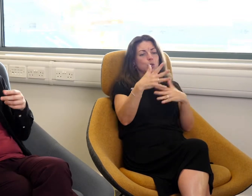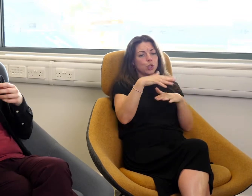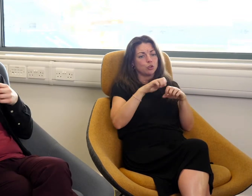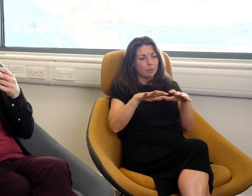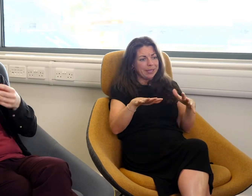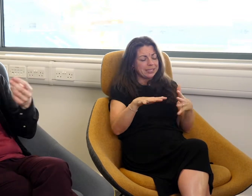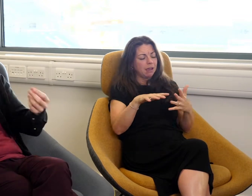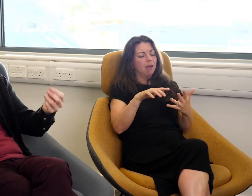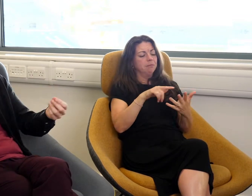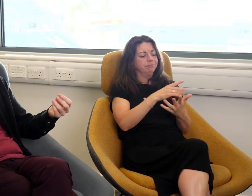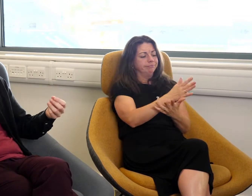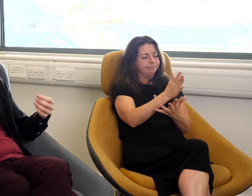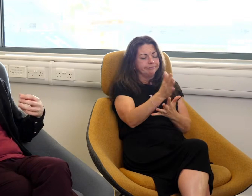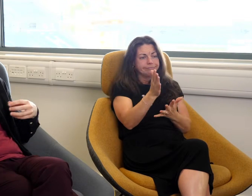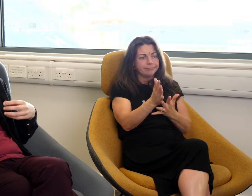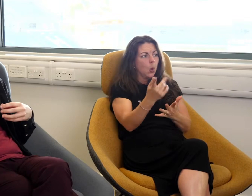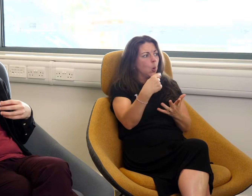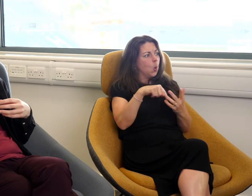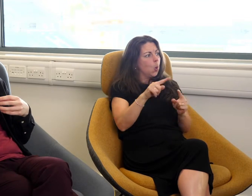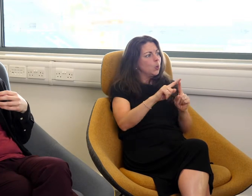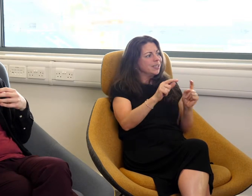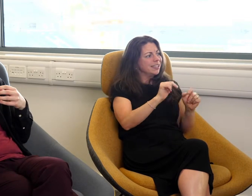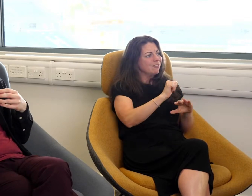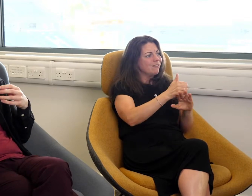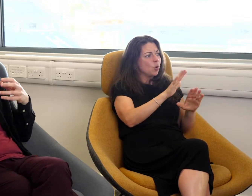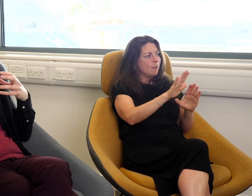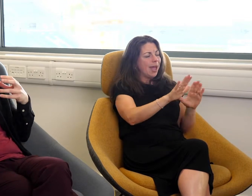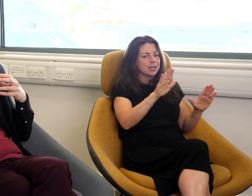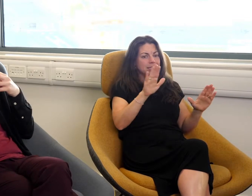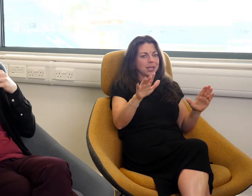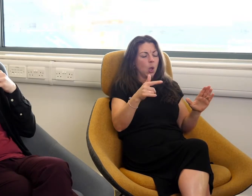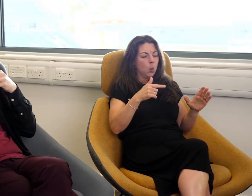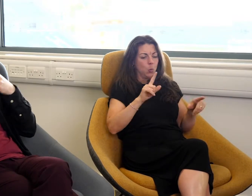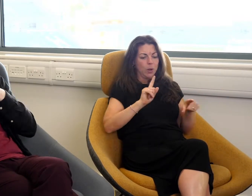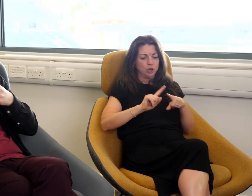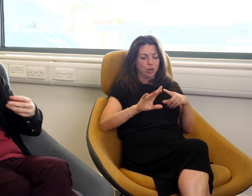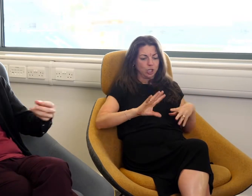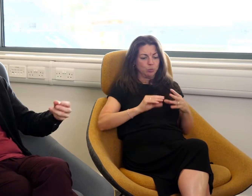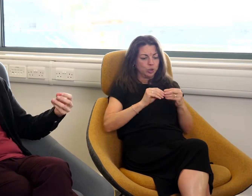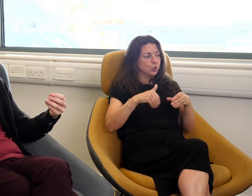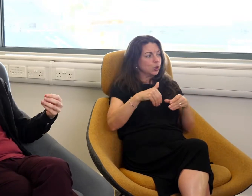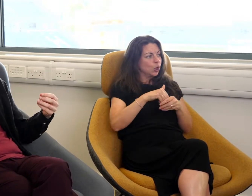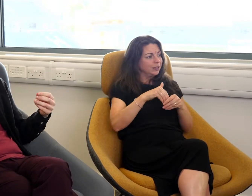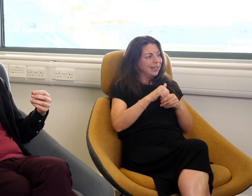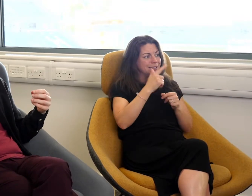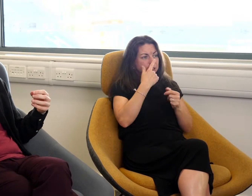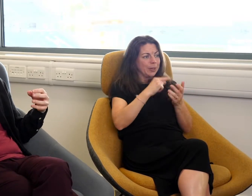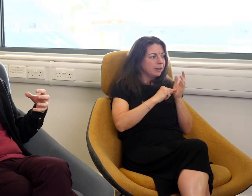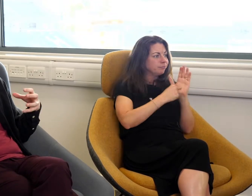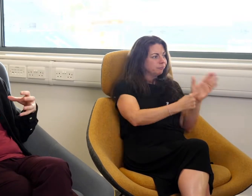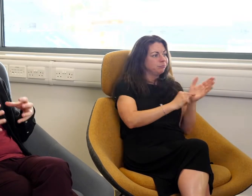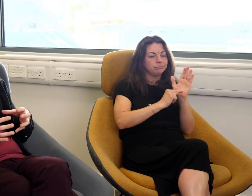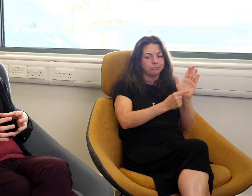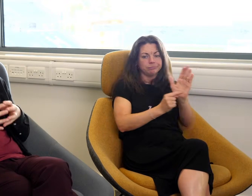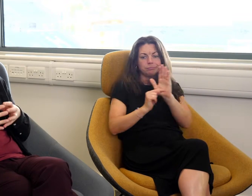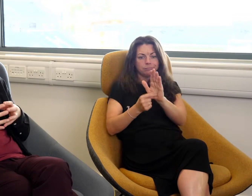of those different formats, we as politicians are often kind of trying to produce content that works across all of them, and often we're not very well resourced.